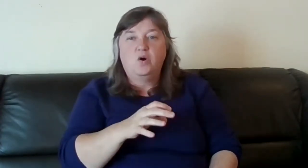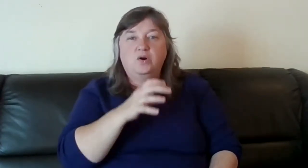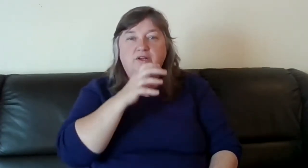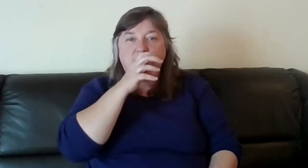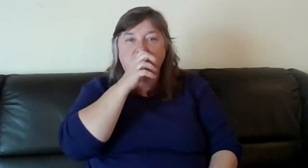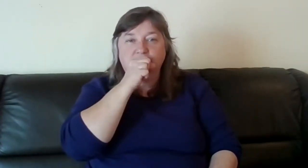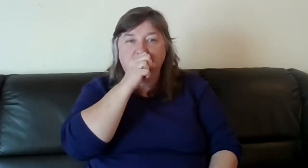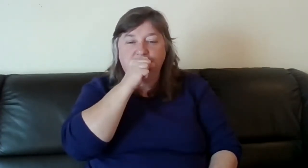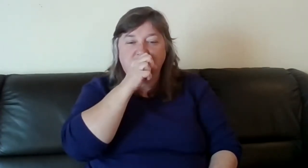Orange.